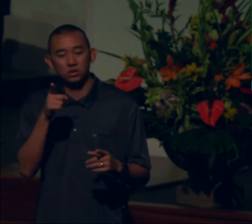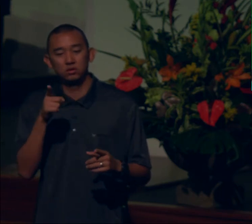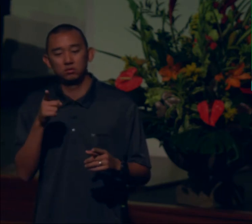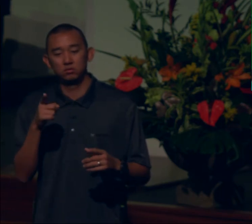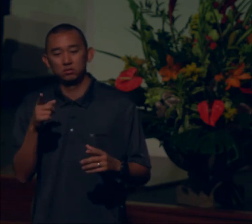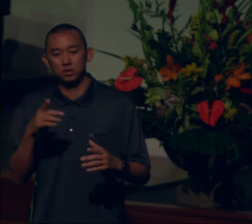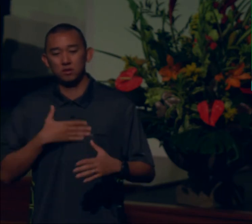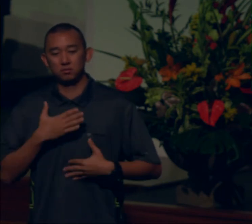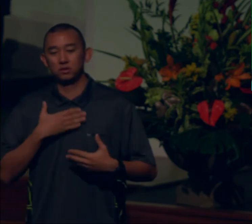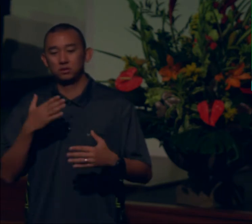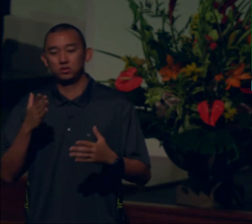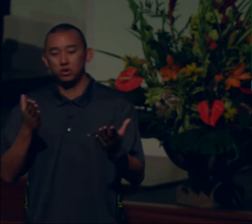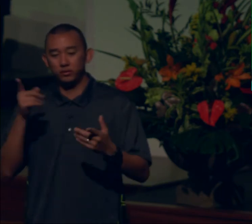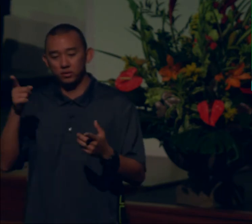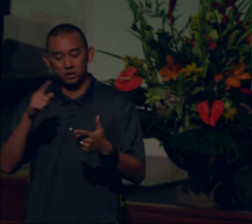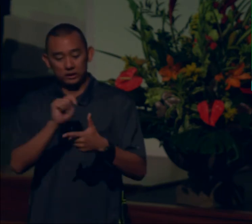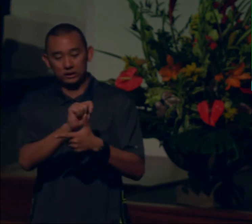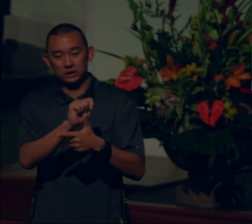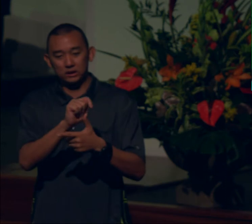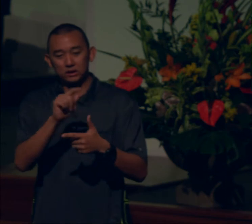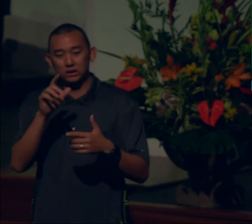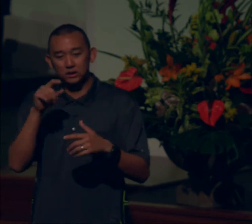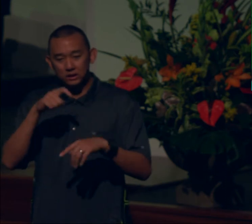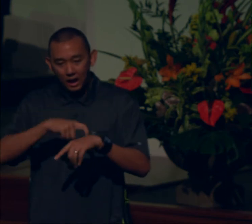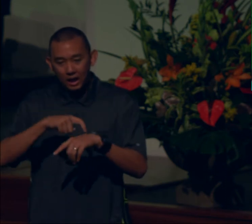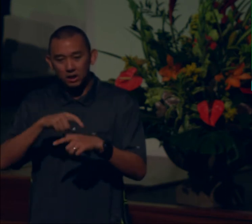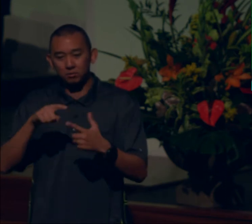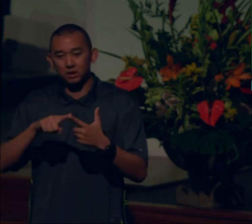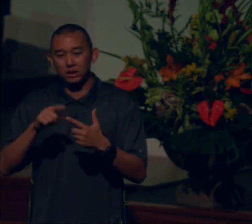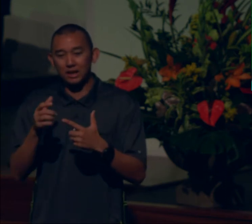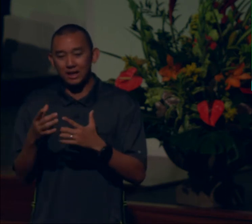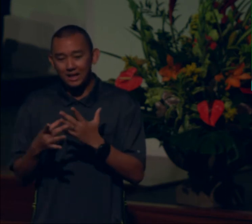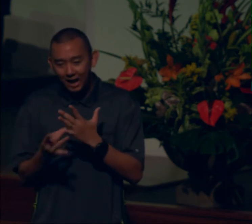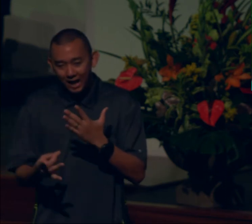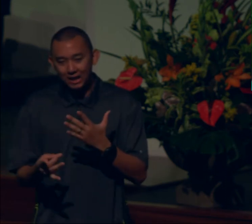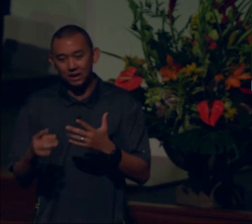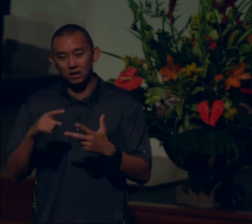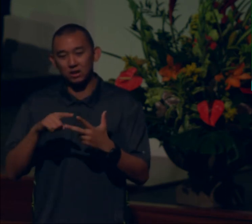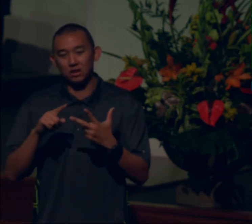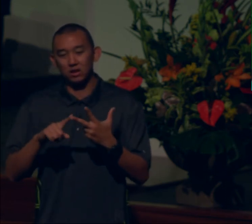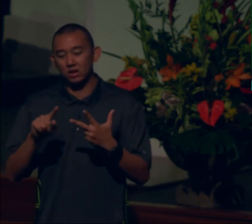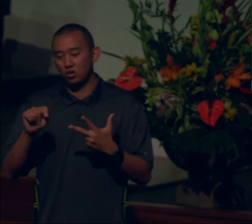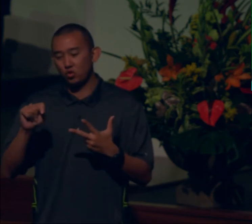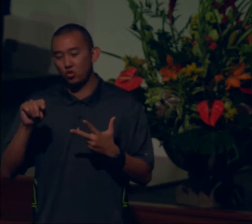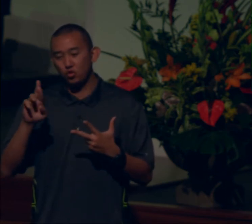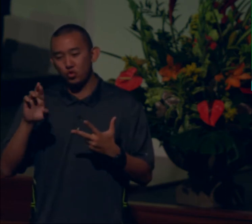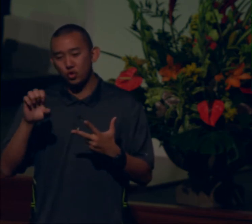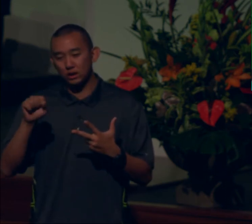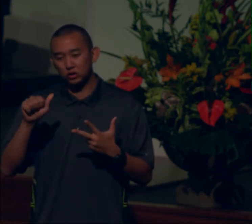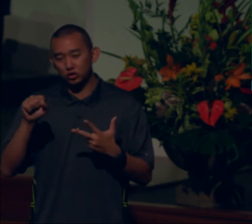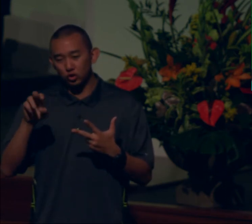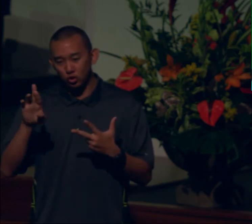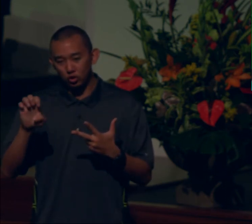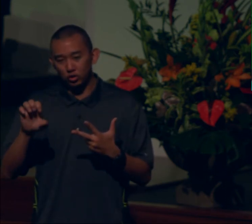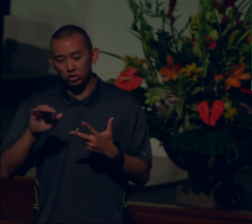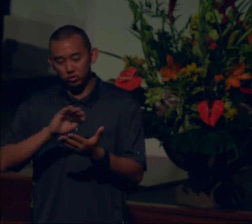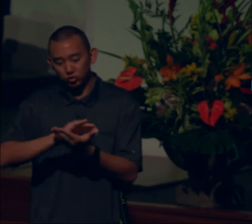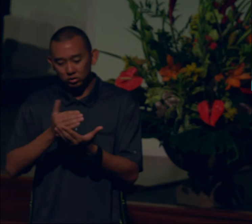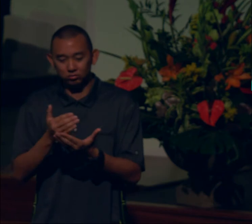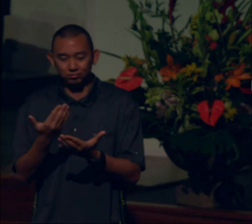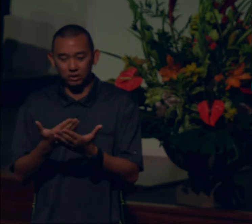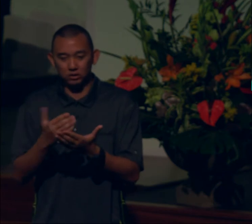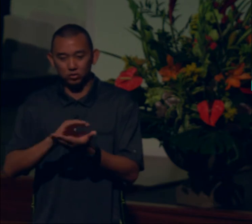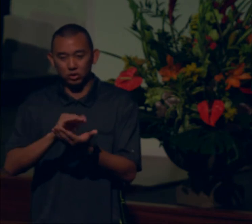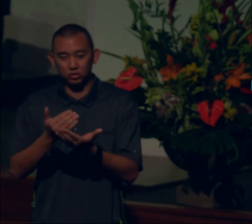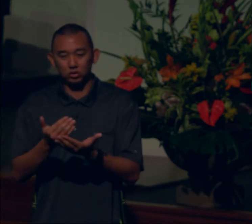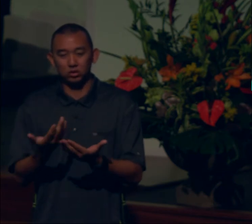are time, talent, and treasure. My time, I'm more than happy to give